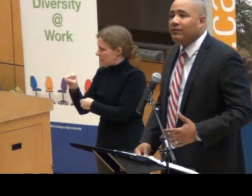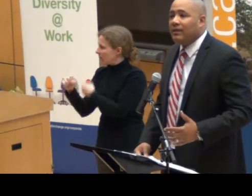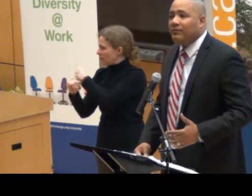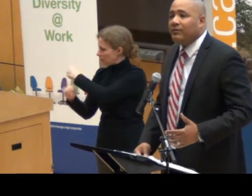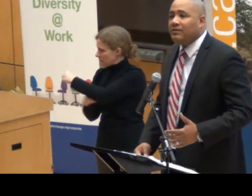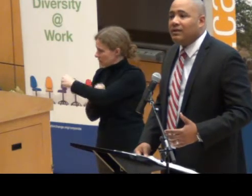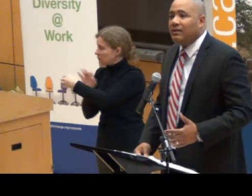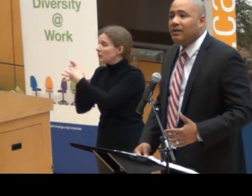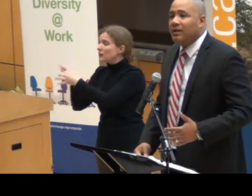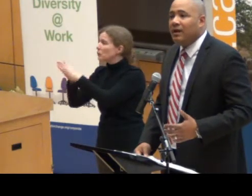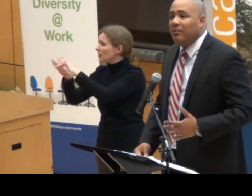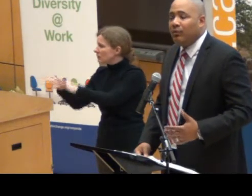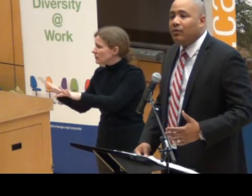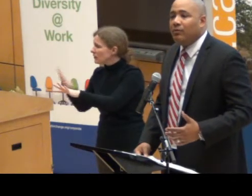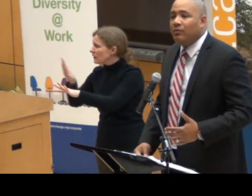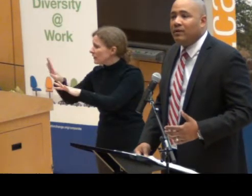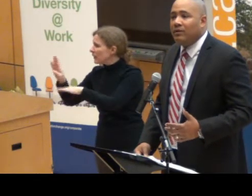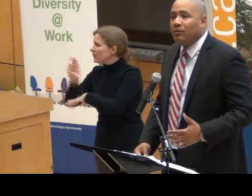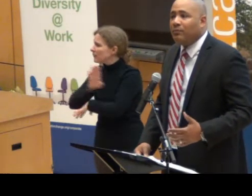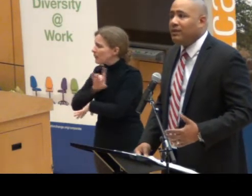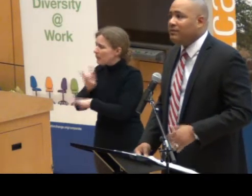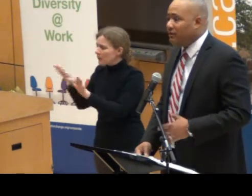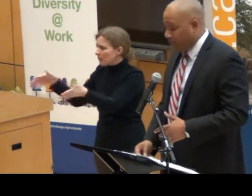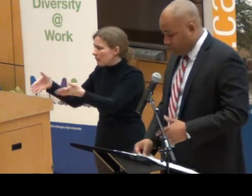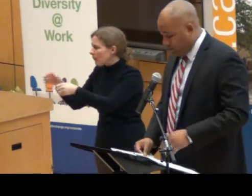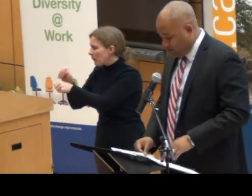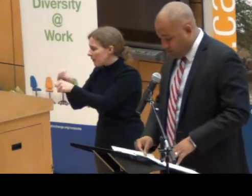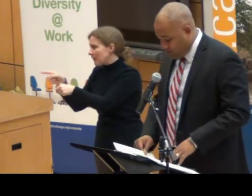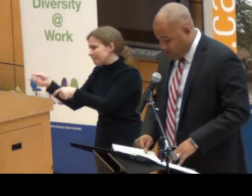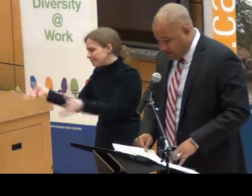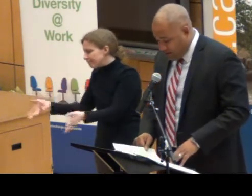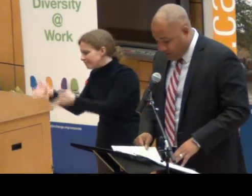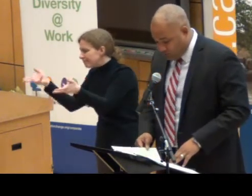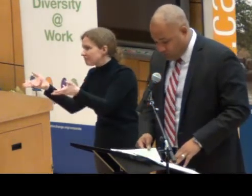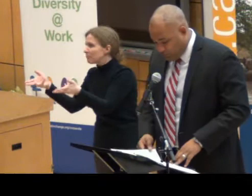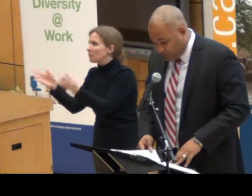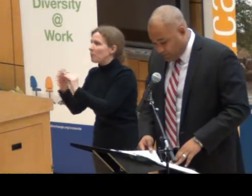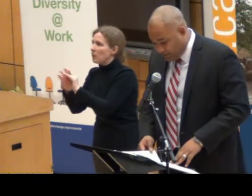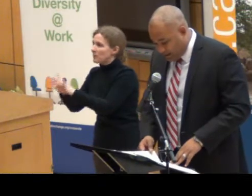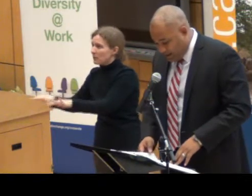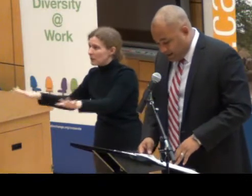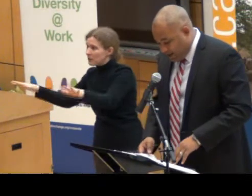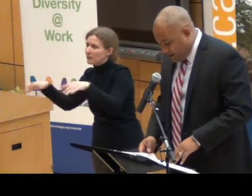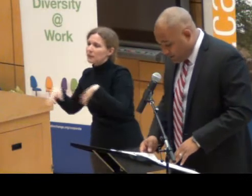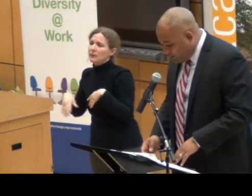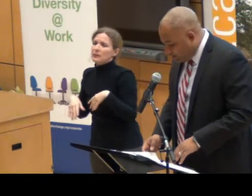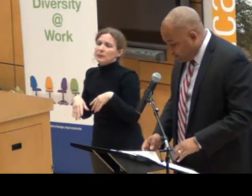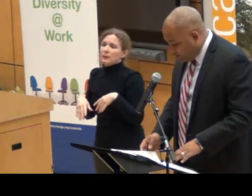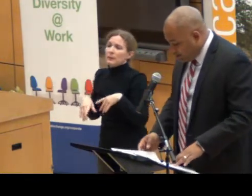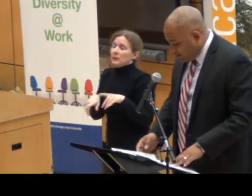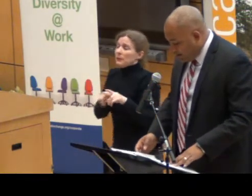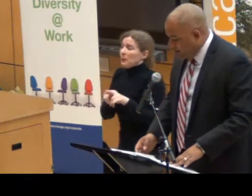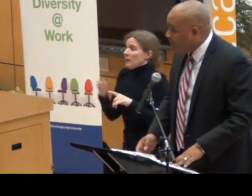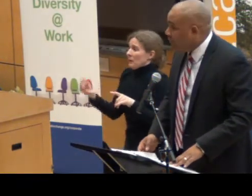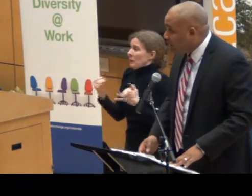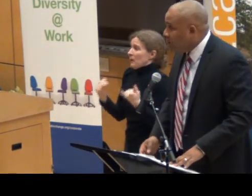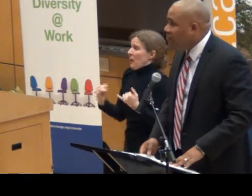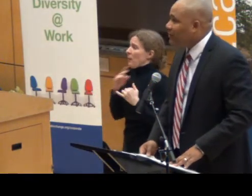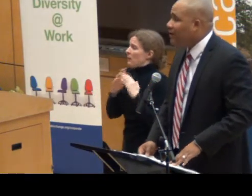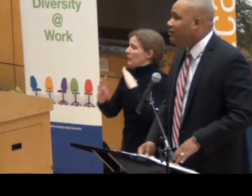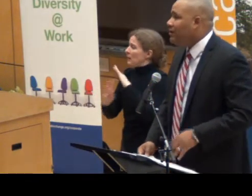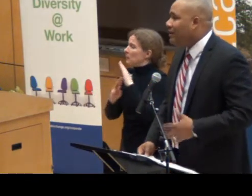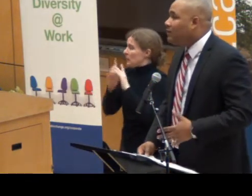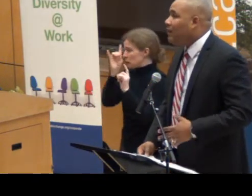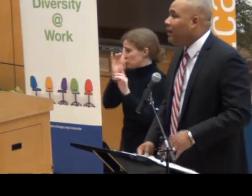the diversity in the boardroom and in the workplace that they're trying to push forward. And that's why Ontario now has an